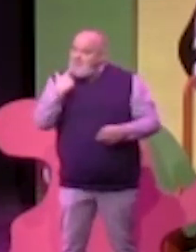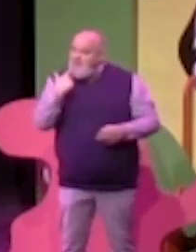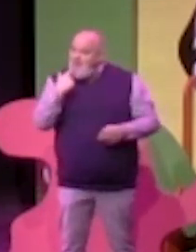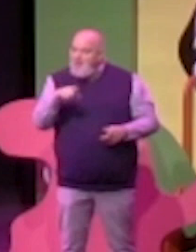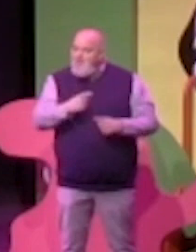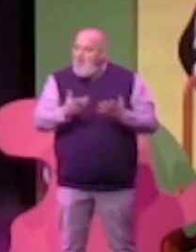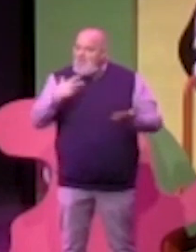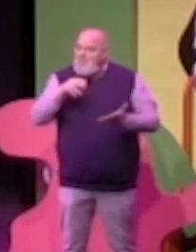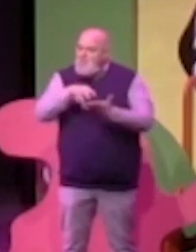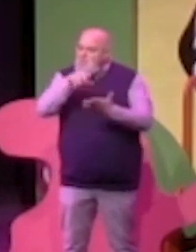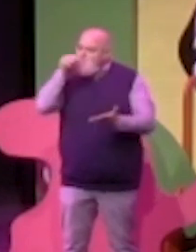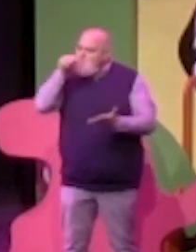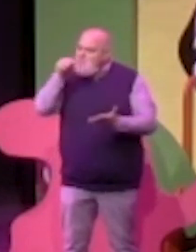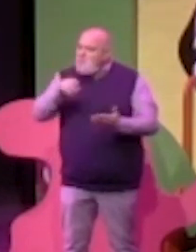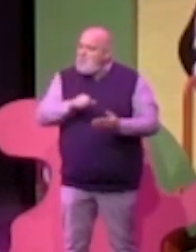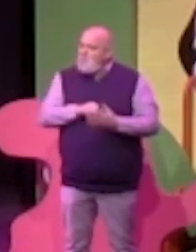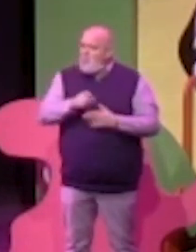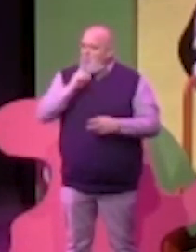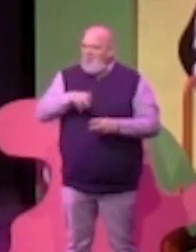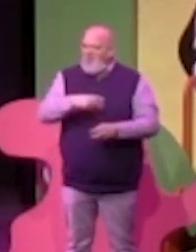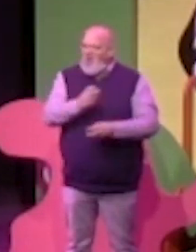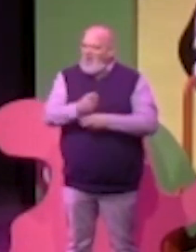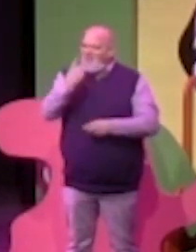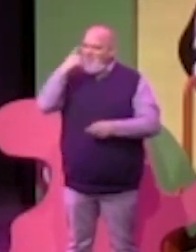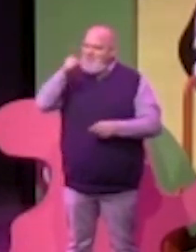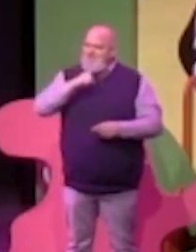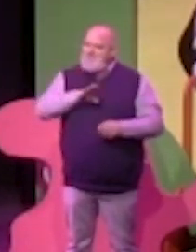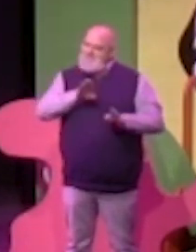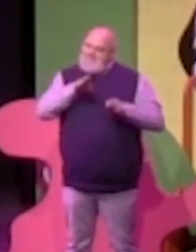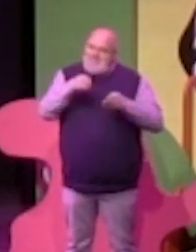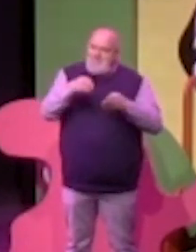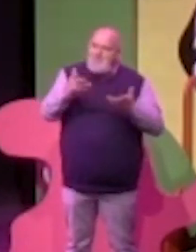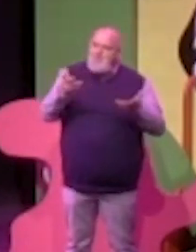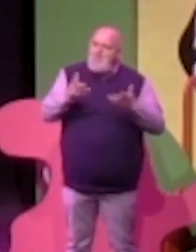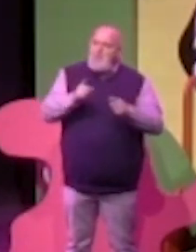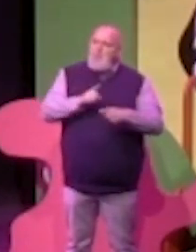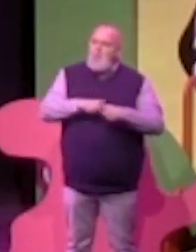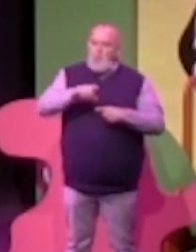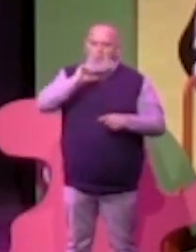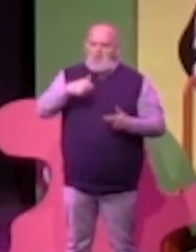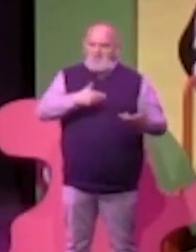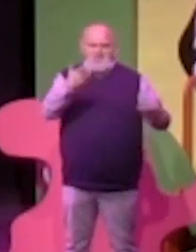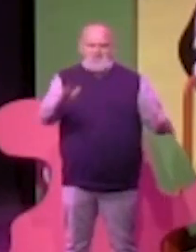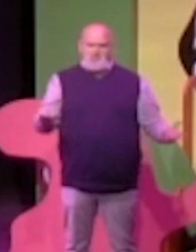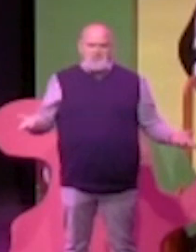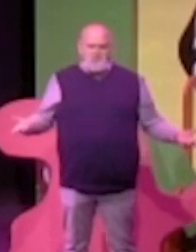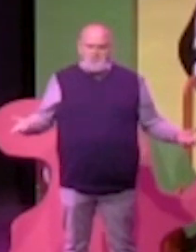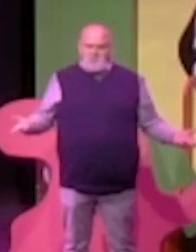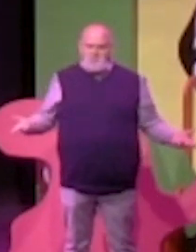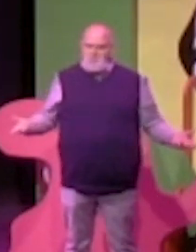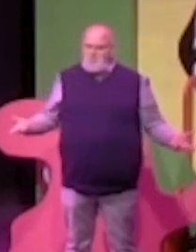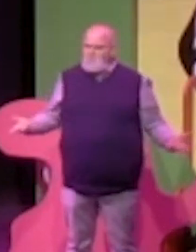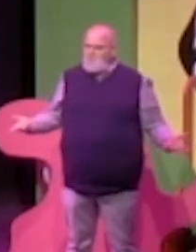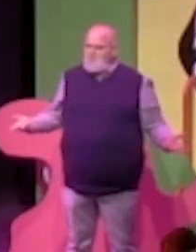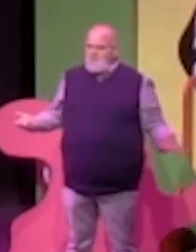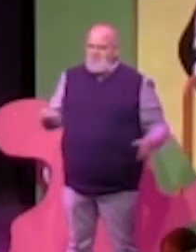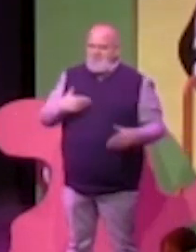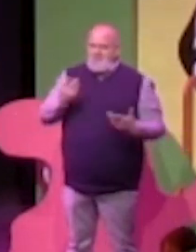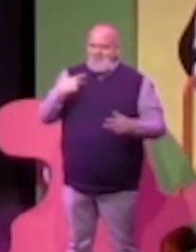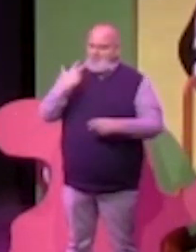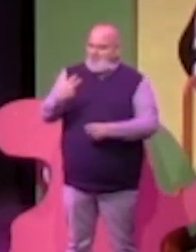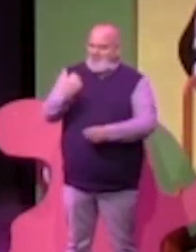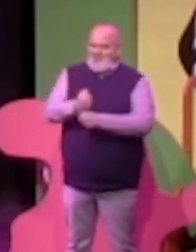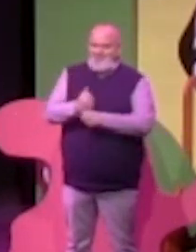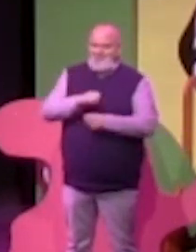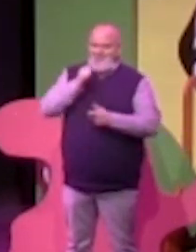thing I learned, I mean, it's really hard to distill. I mean, we're not out of the woods yet, y'all. Like, those 3 years are